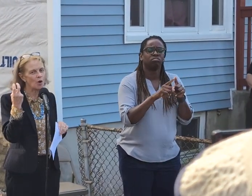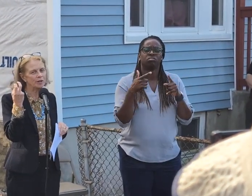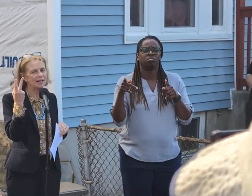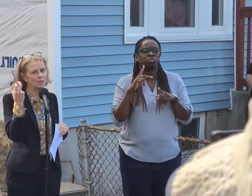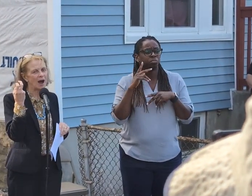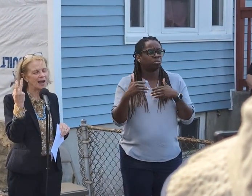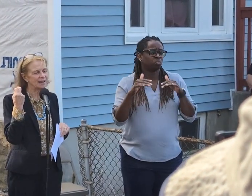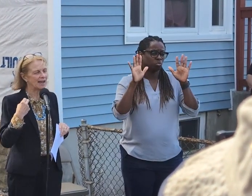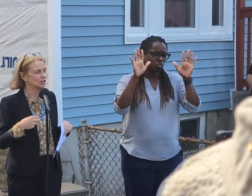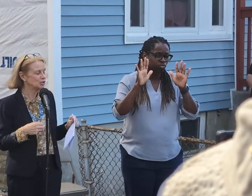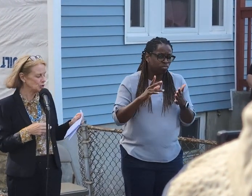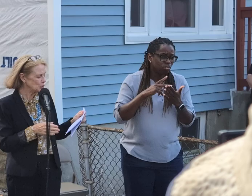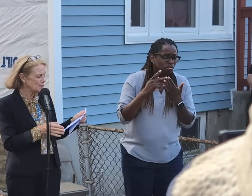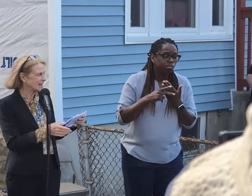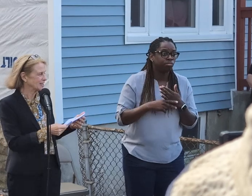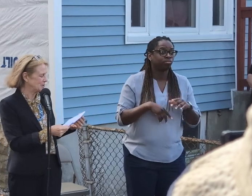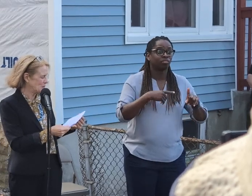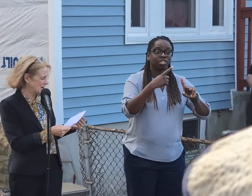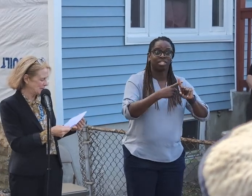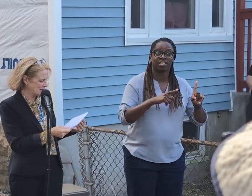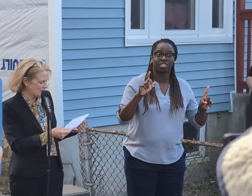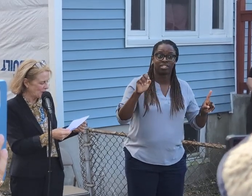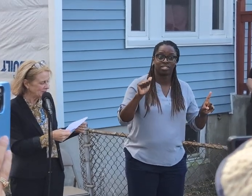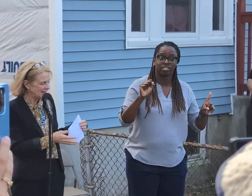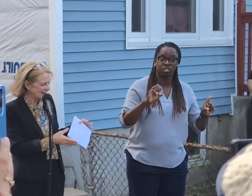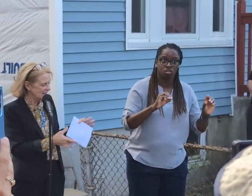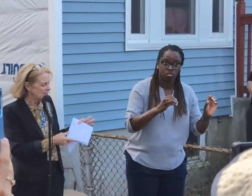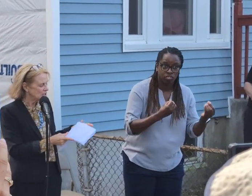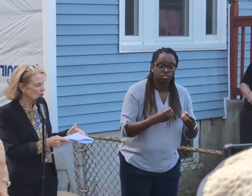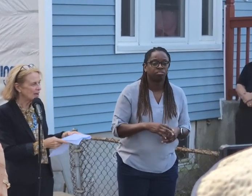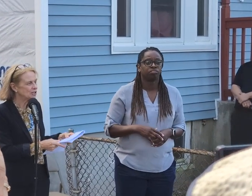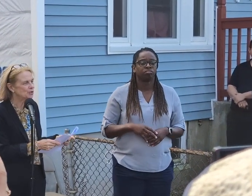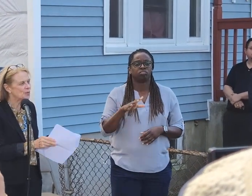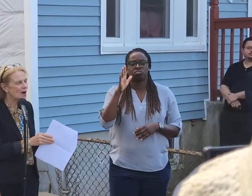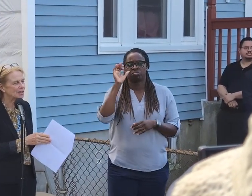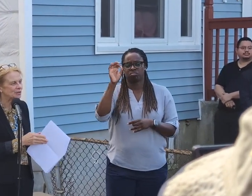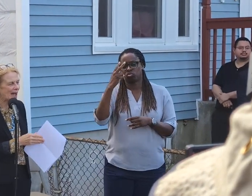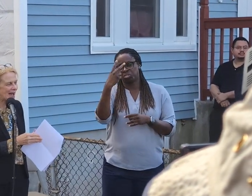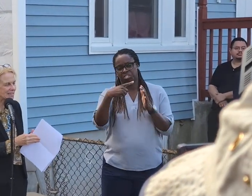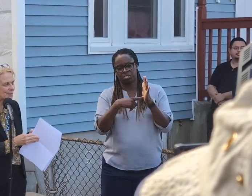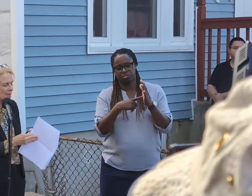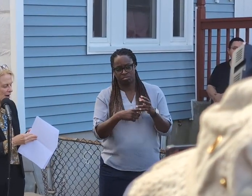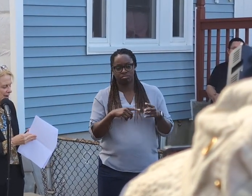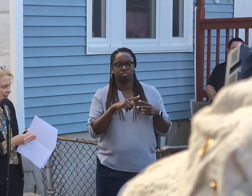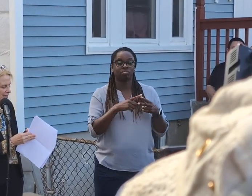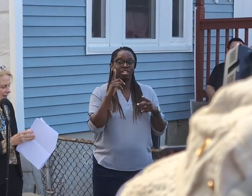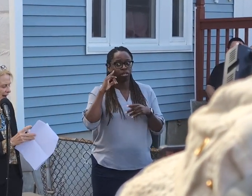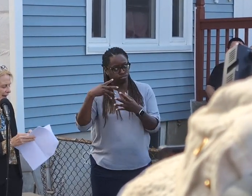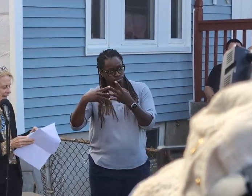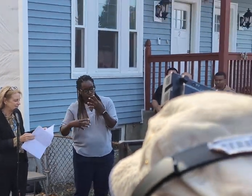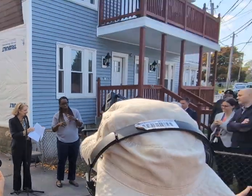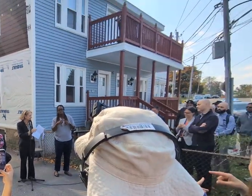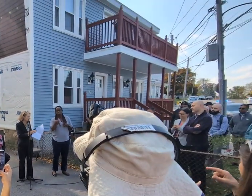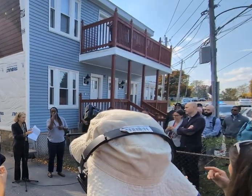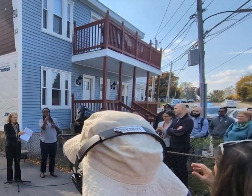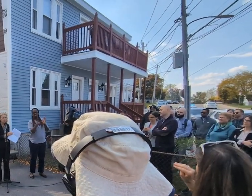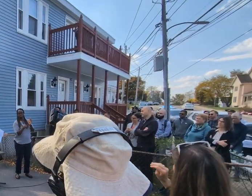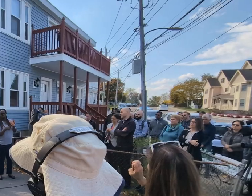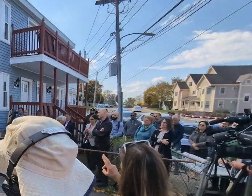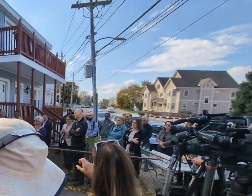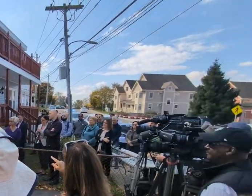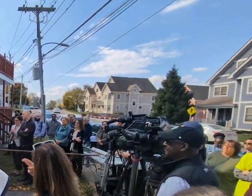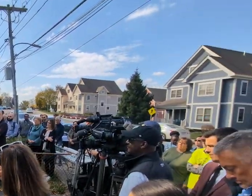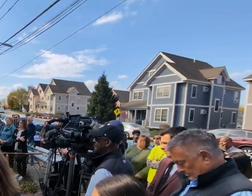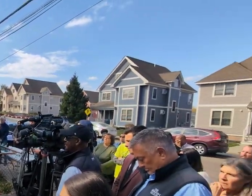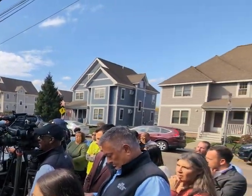But we can only highlight two because we don't want to be here all day. So I do want to ask Meredith and Yvette to come up